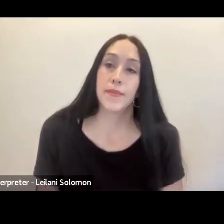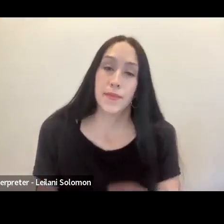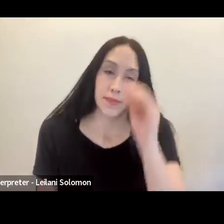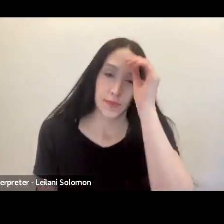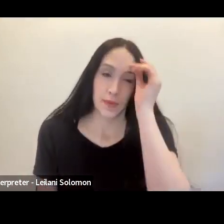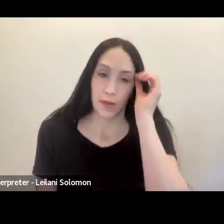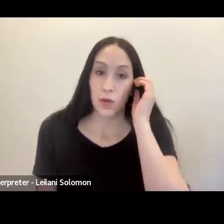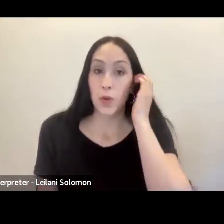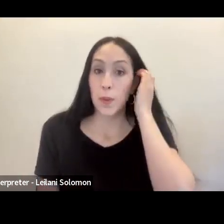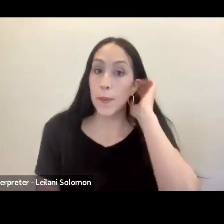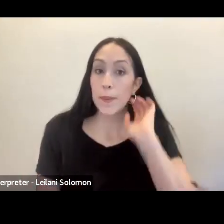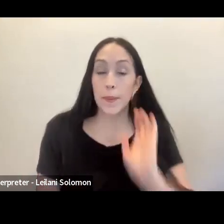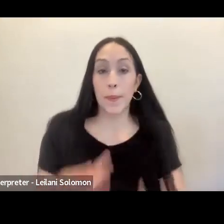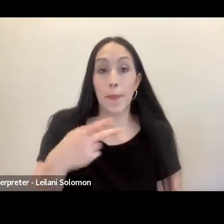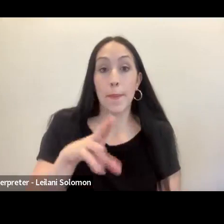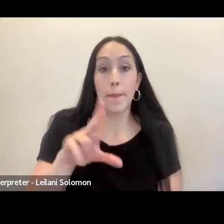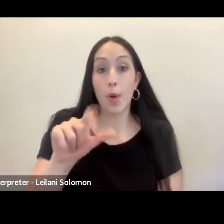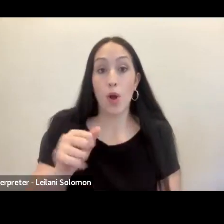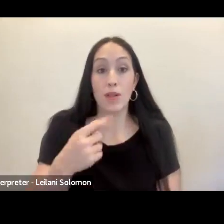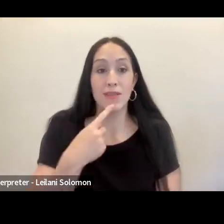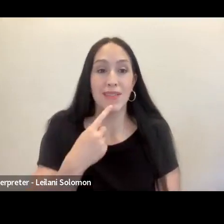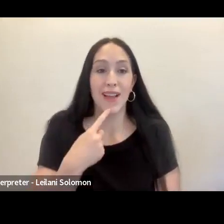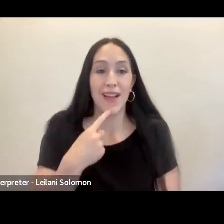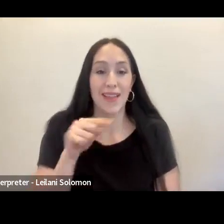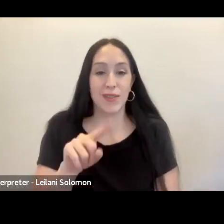but I missed it.